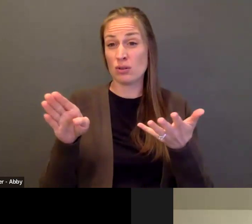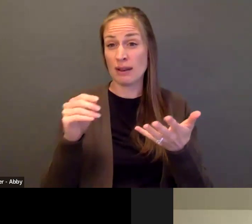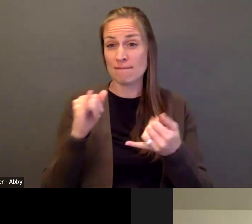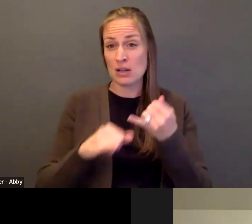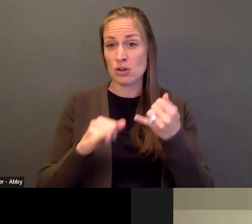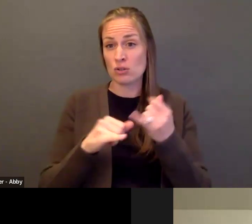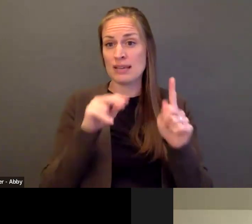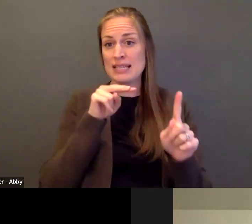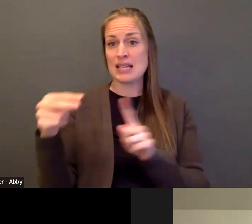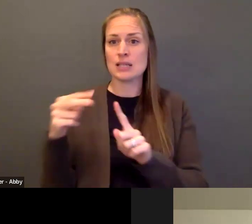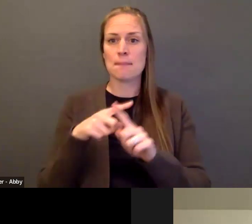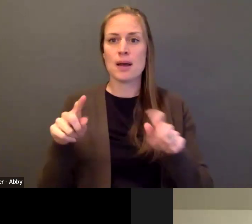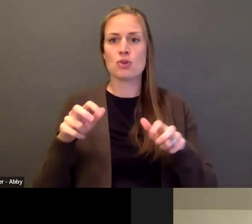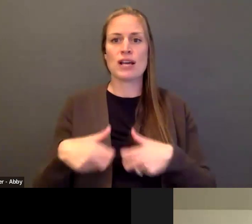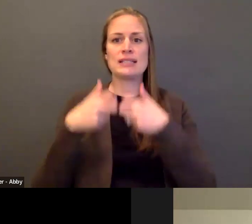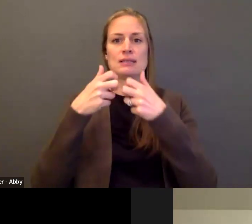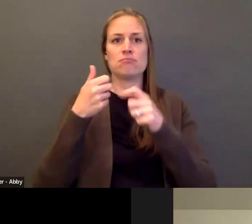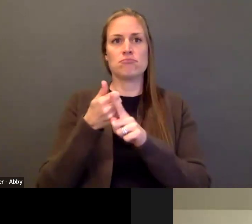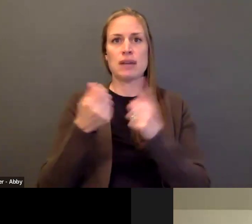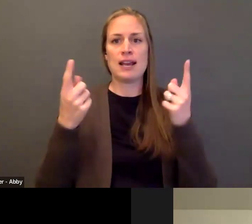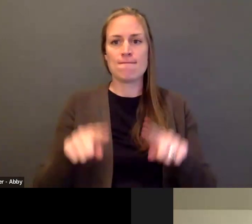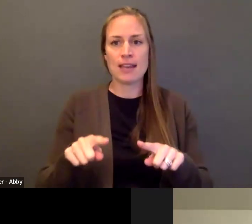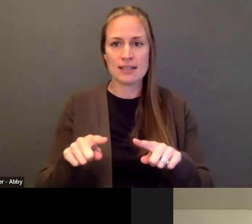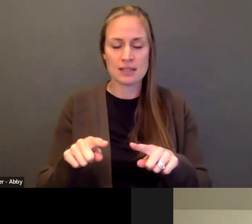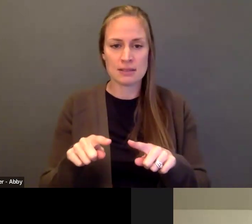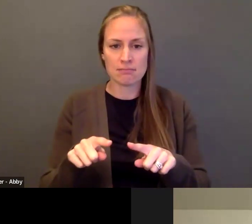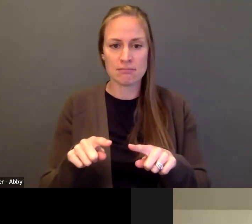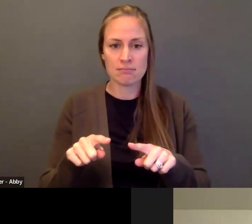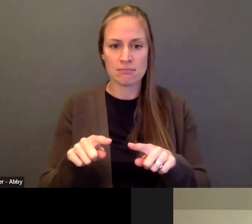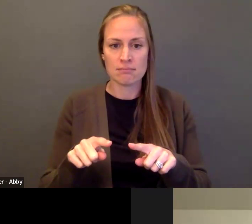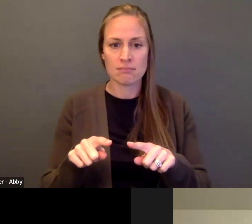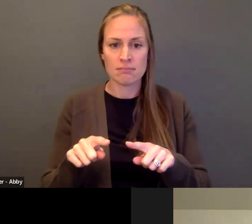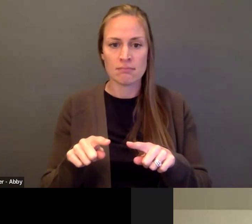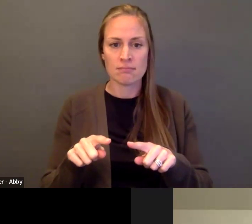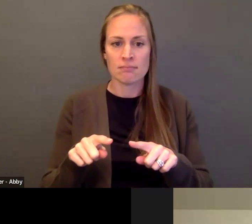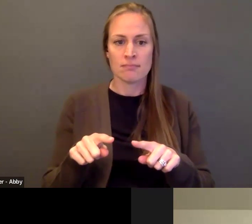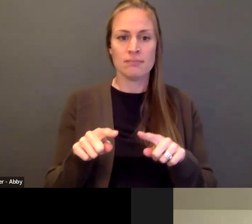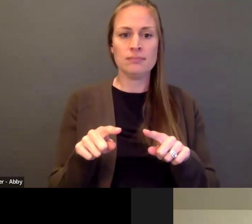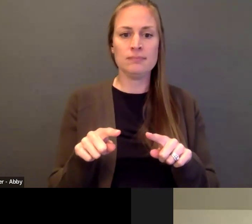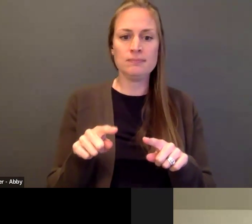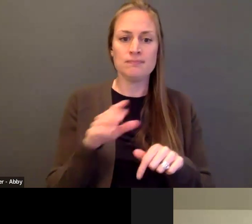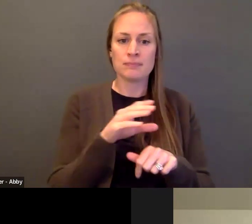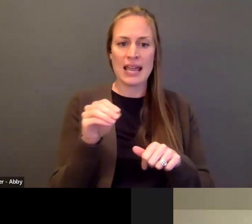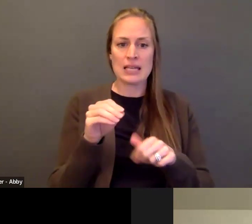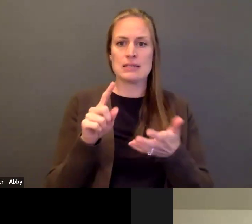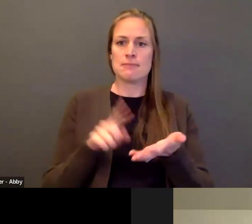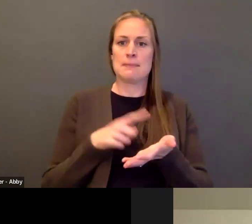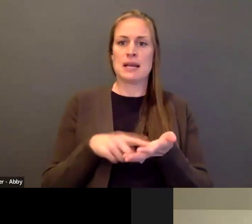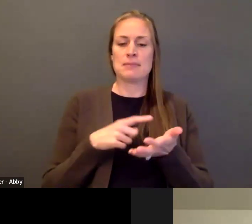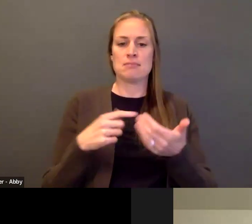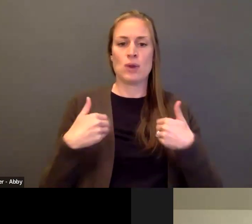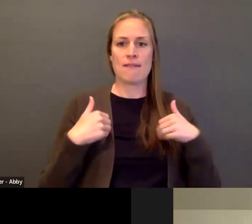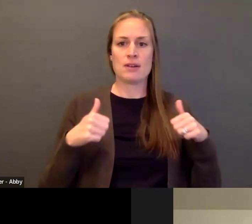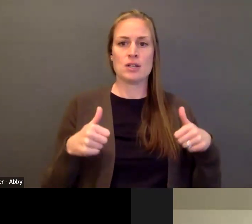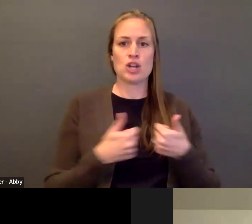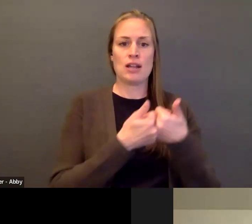is an event, right, that happens. And it's that weird mix of the challenge of the day, the skill of the carer,